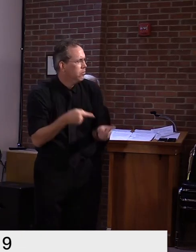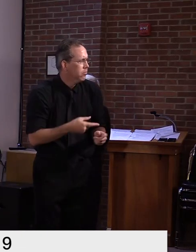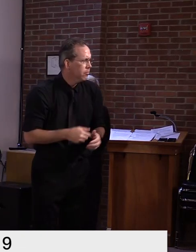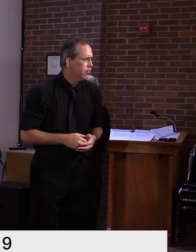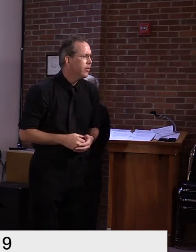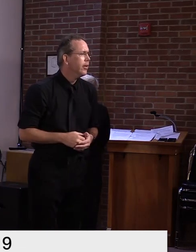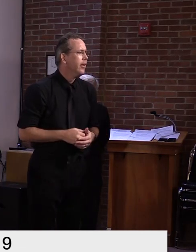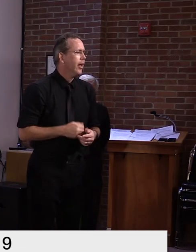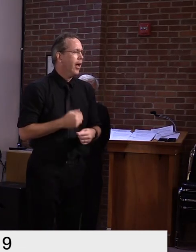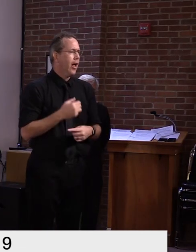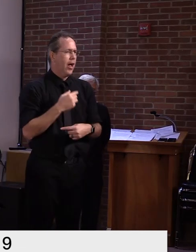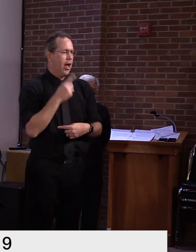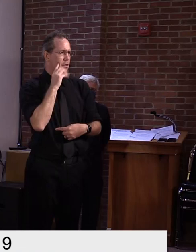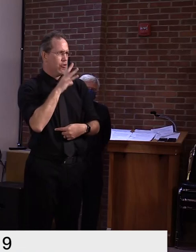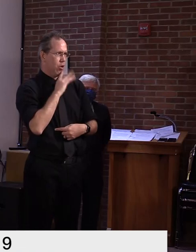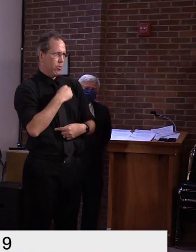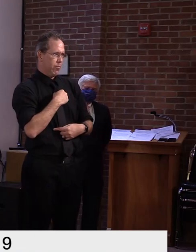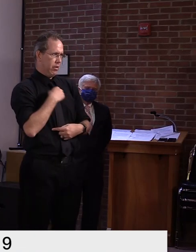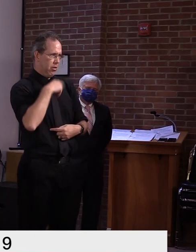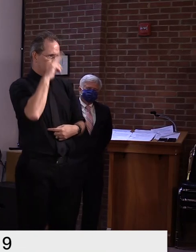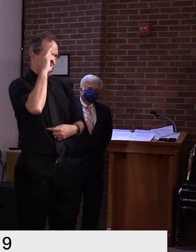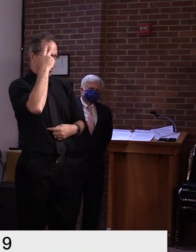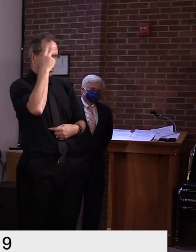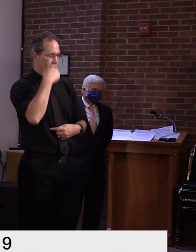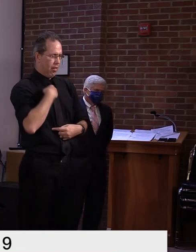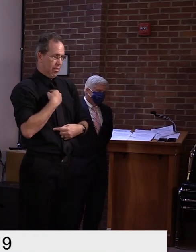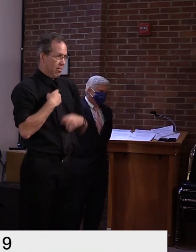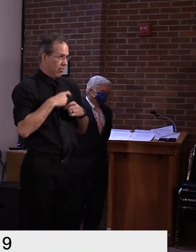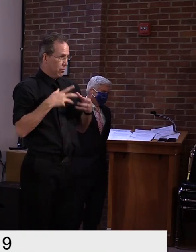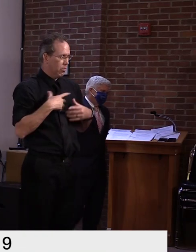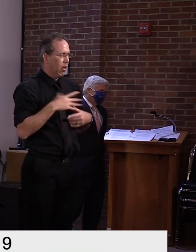right. Robin, the Caledonia Record.